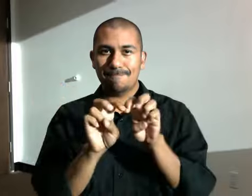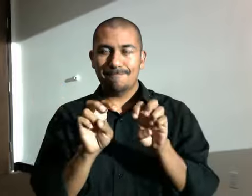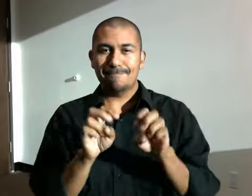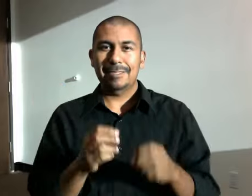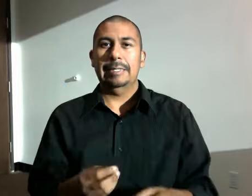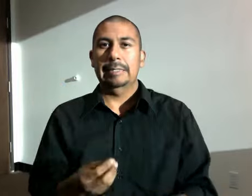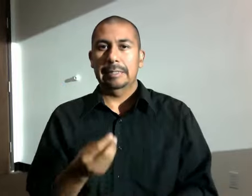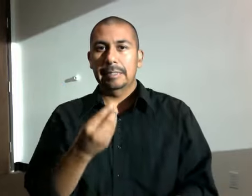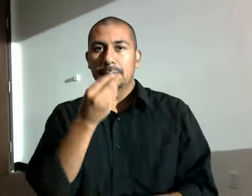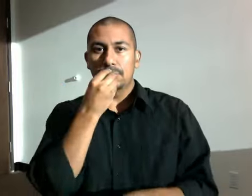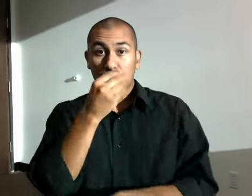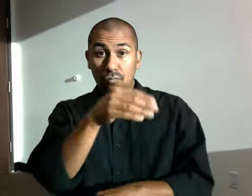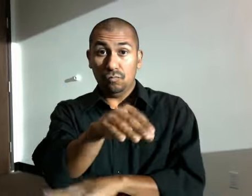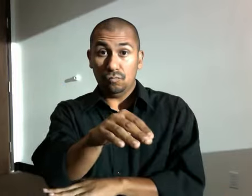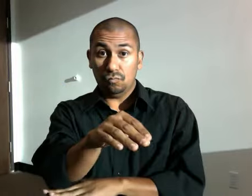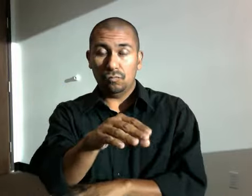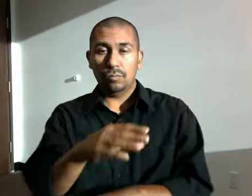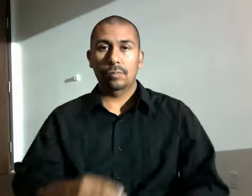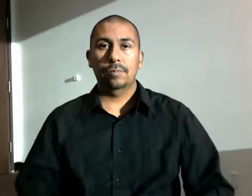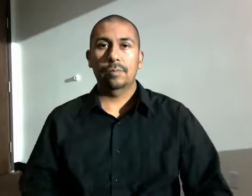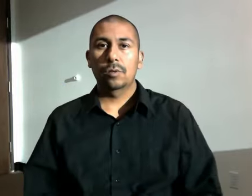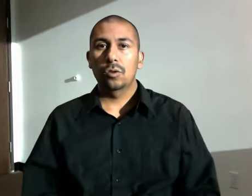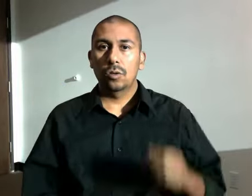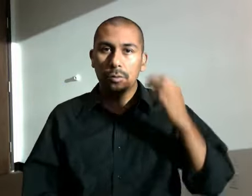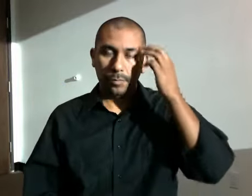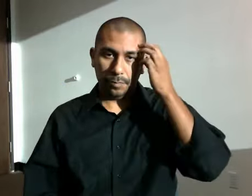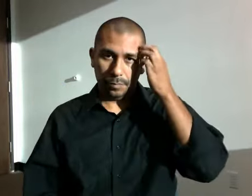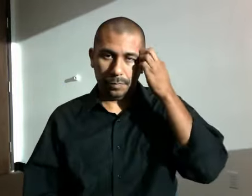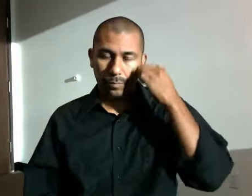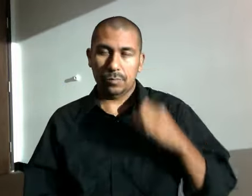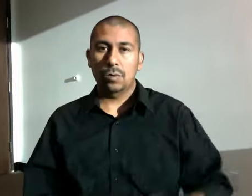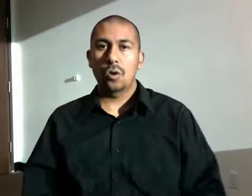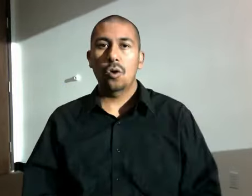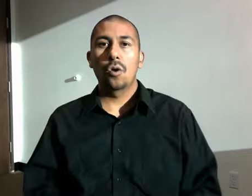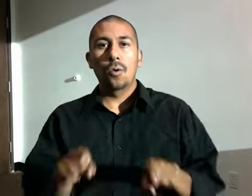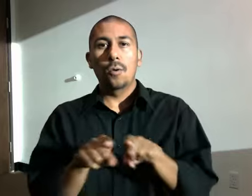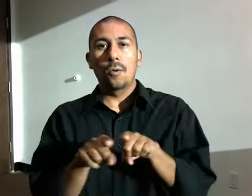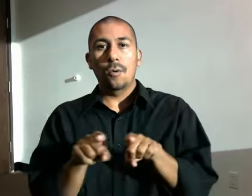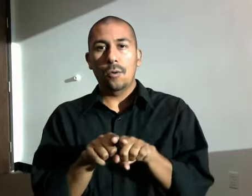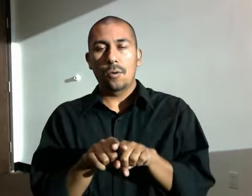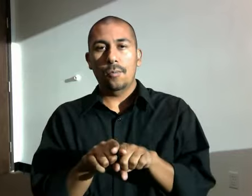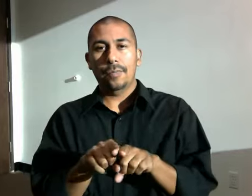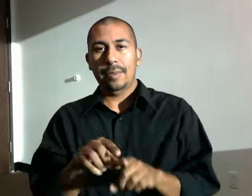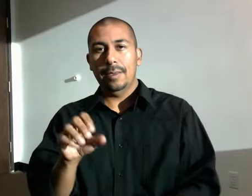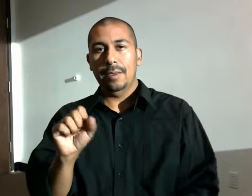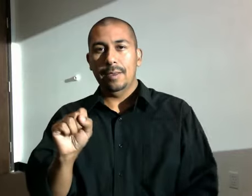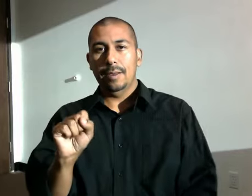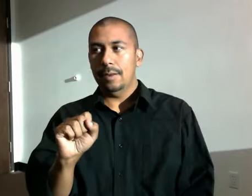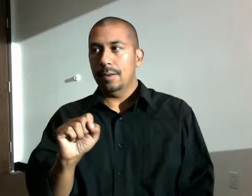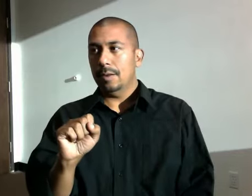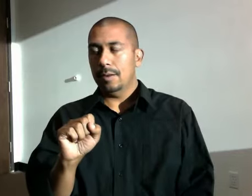Also, there was an old stone sink there. We had no running water. They had to go into the garden and draw water from the well.